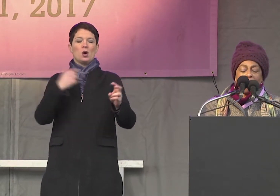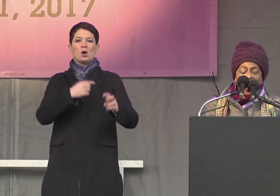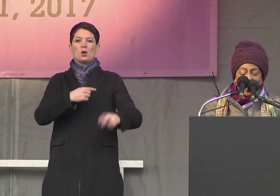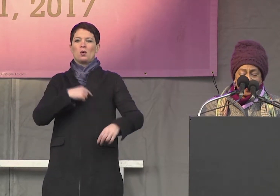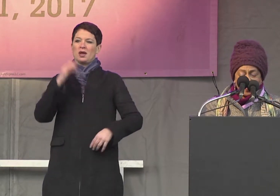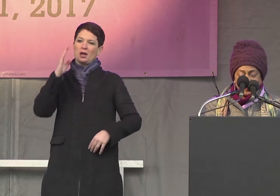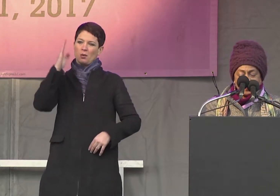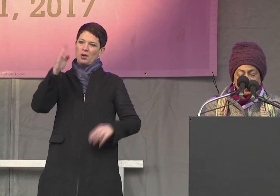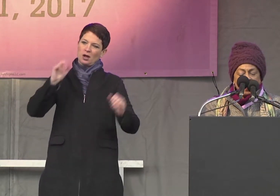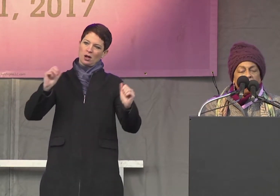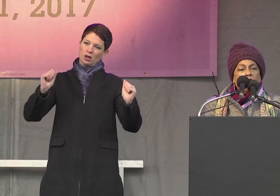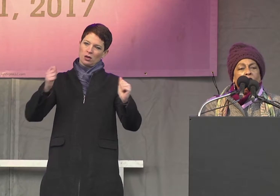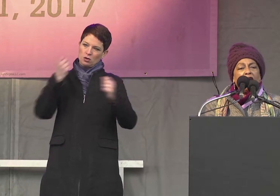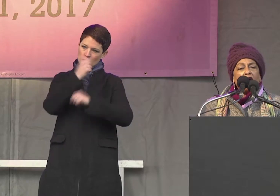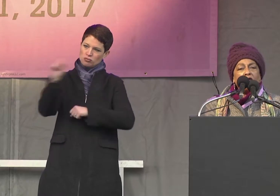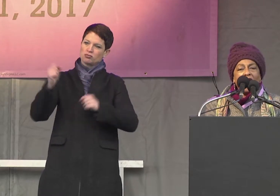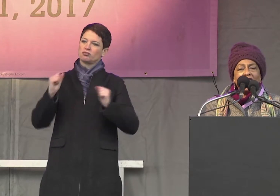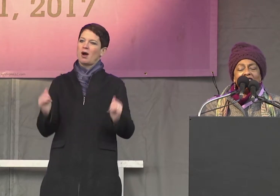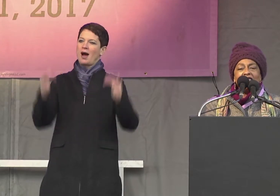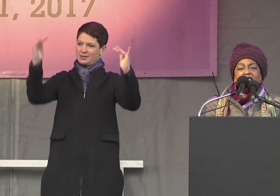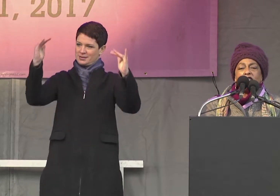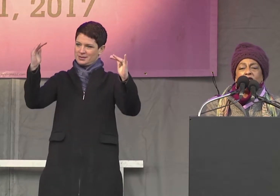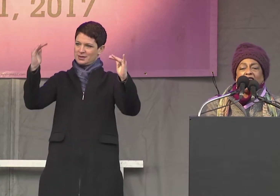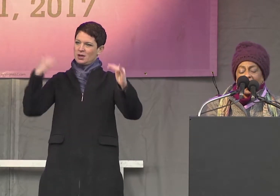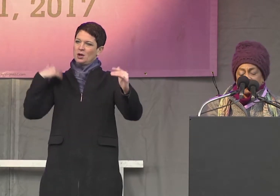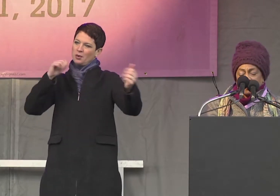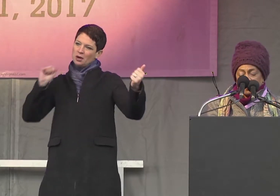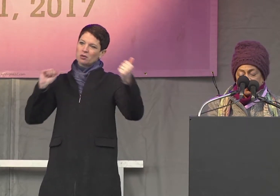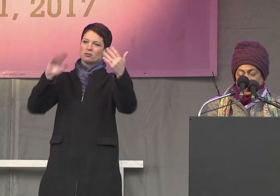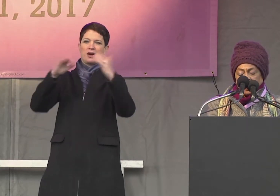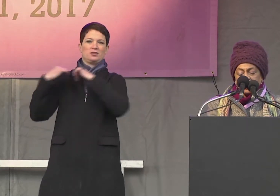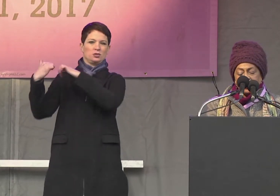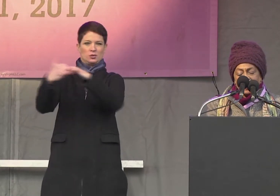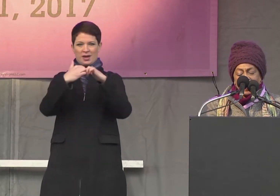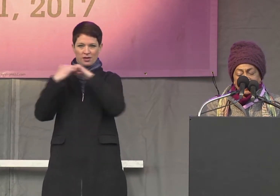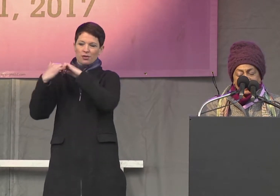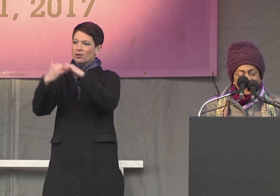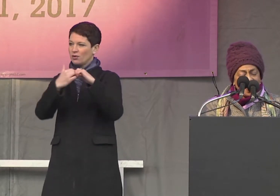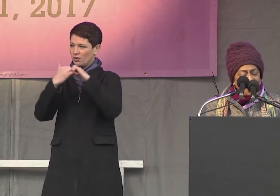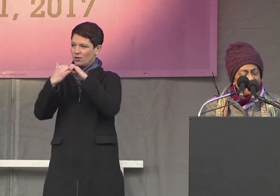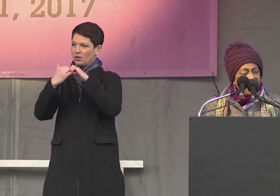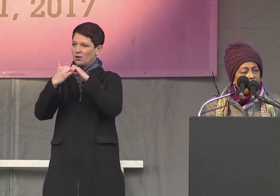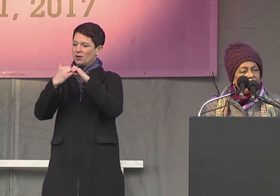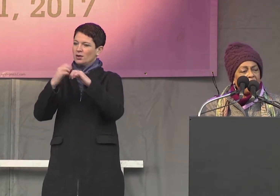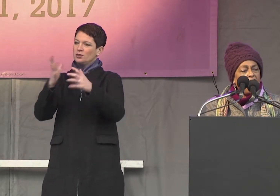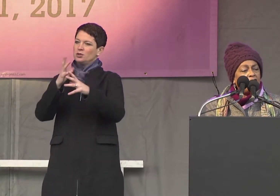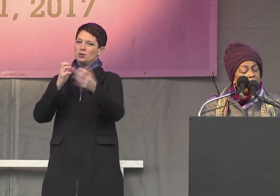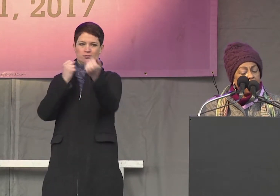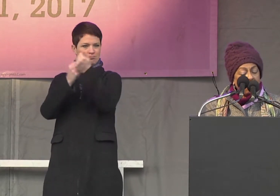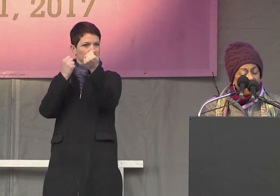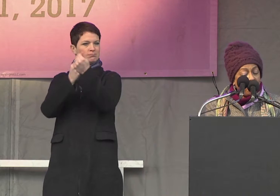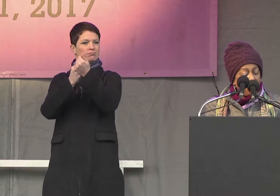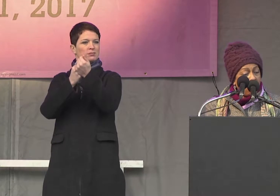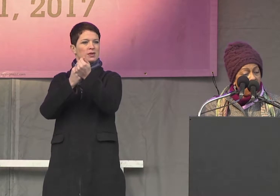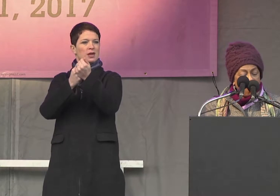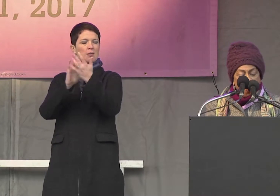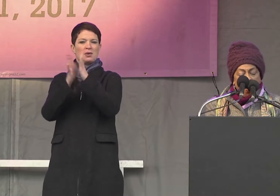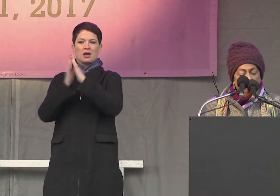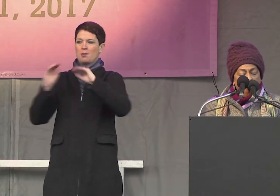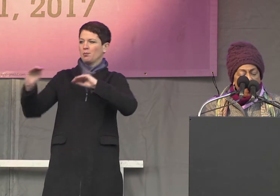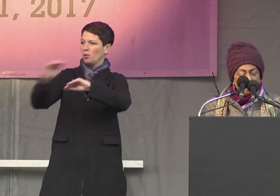shall rise. We are rising together to take a stand and be